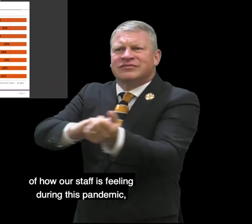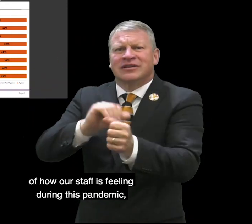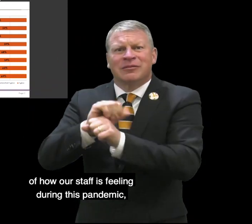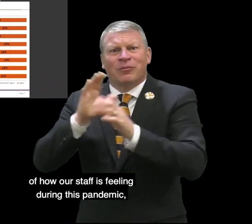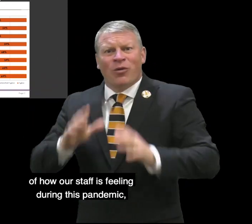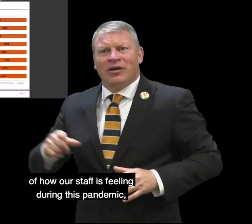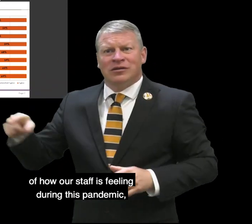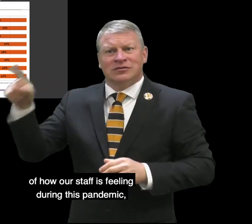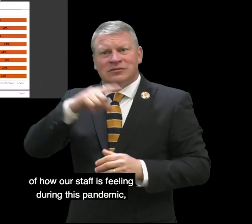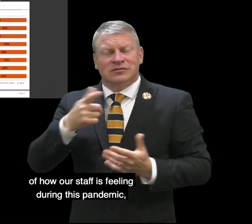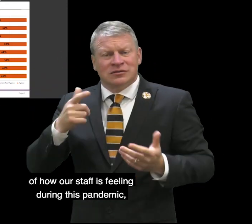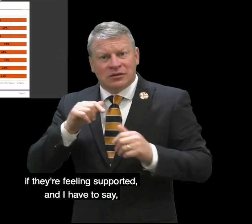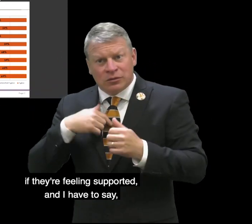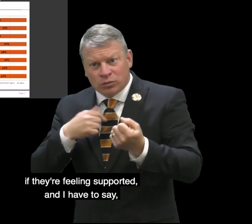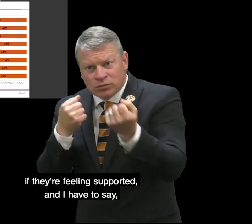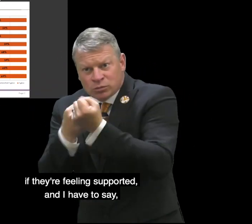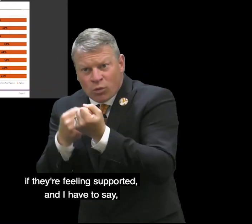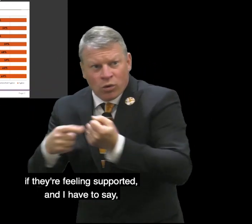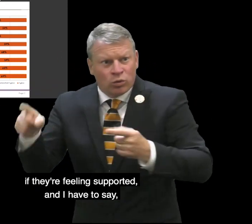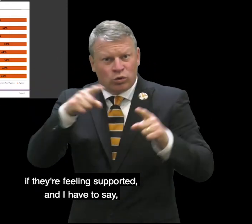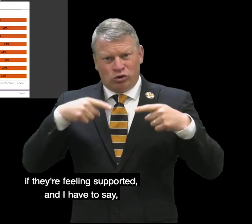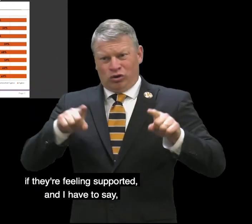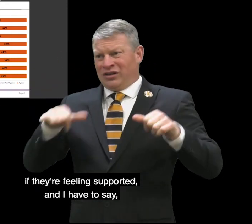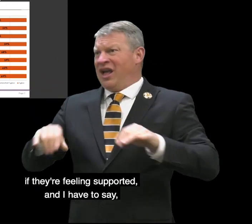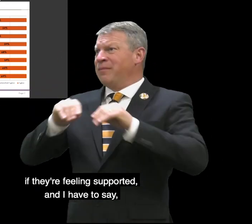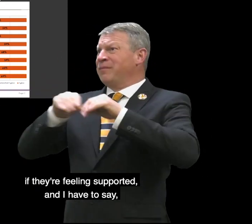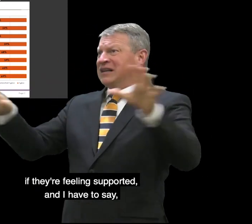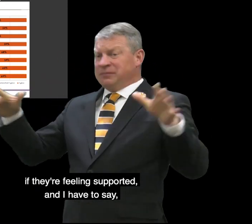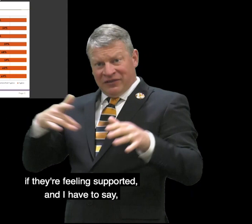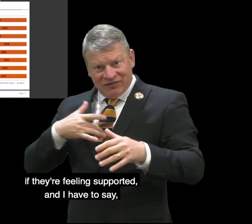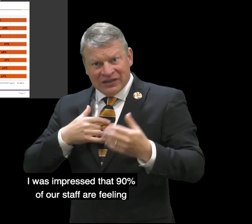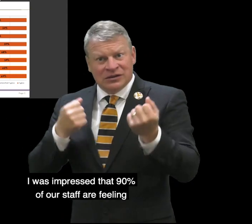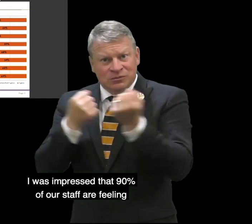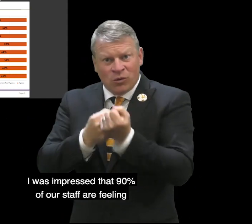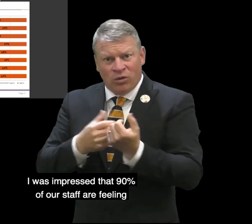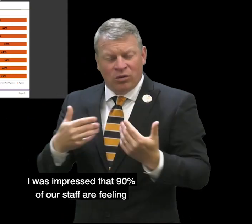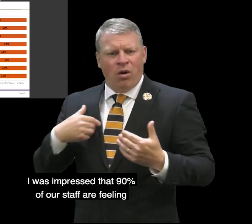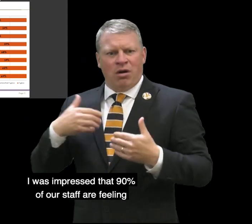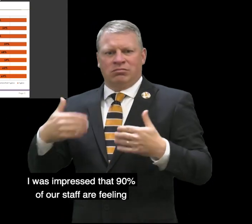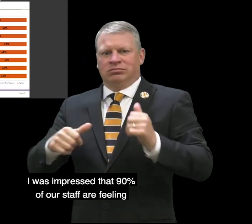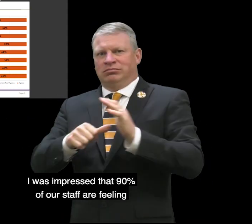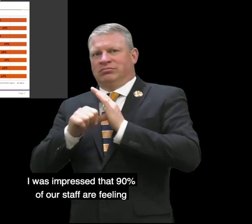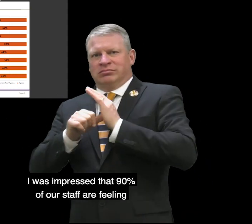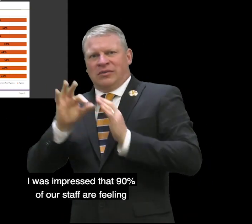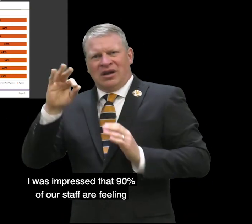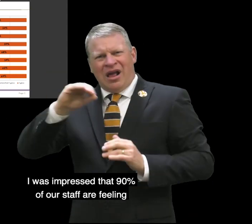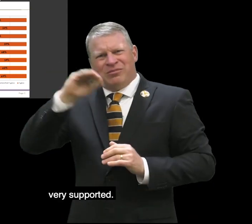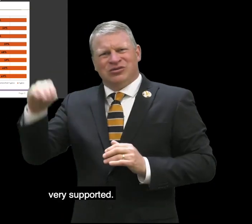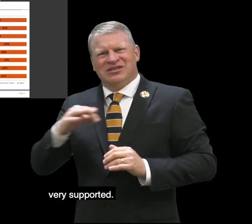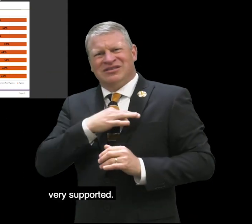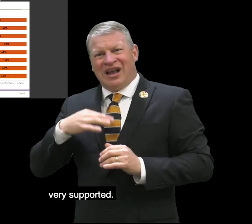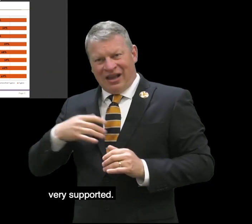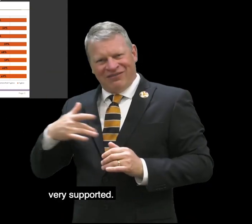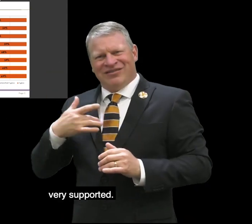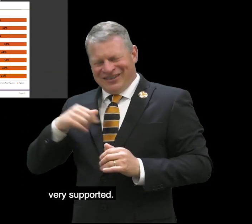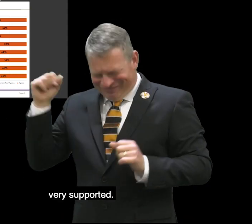is feeling during this pandemic, if they're feeling supported. And I have to say, I was impressed that 90% of our staff are feeling